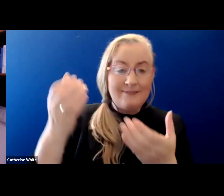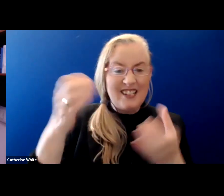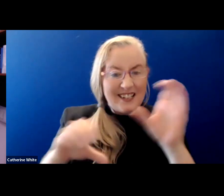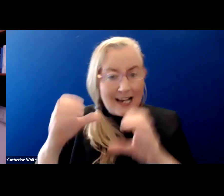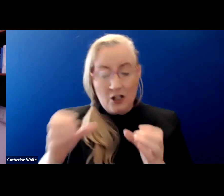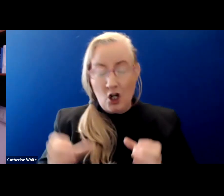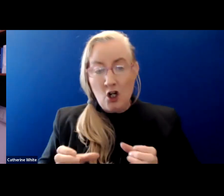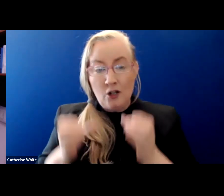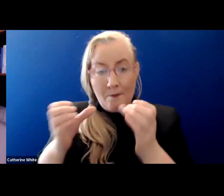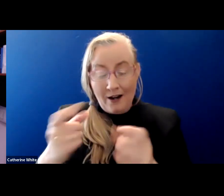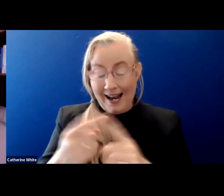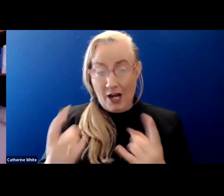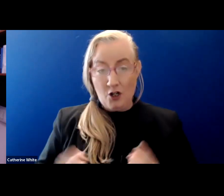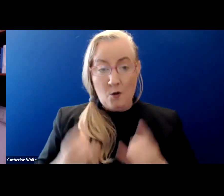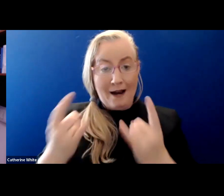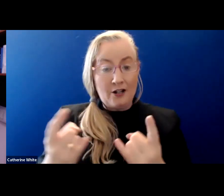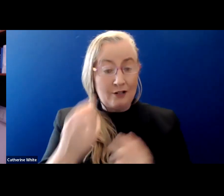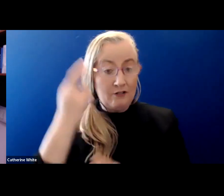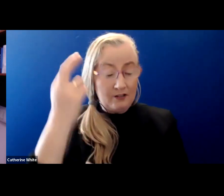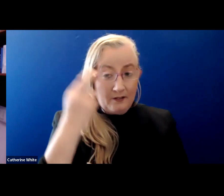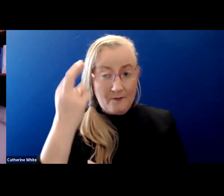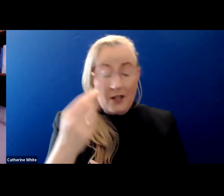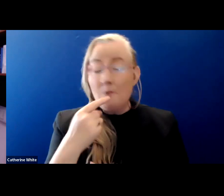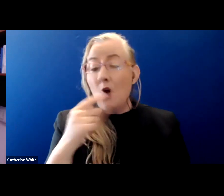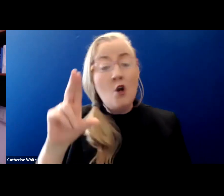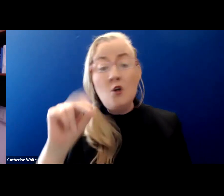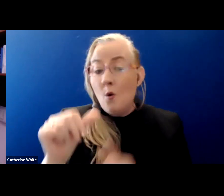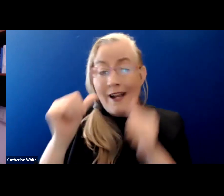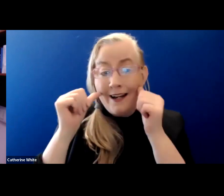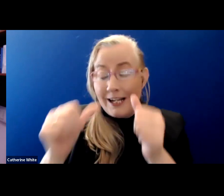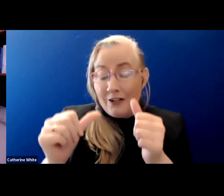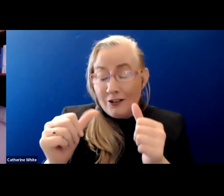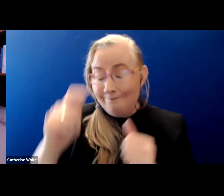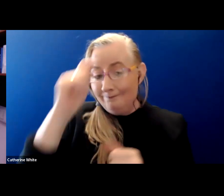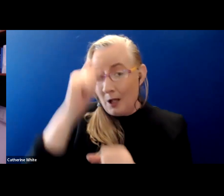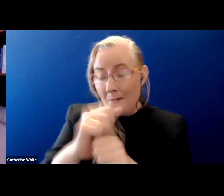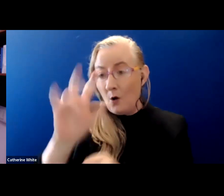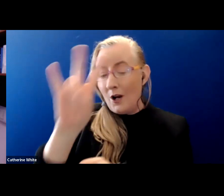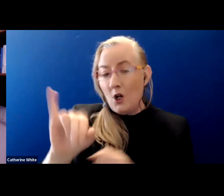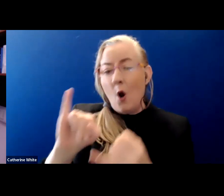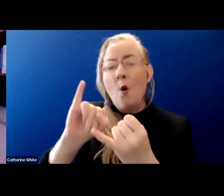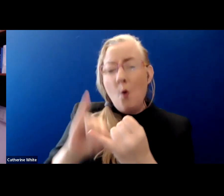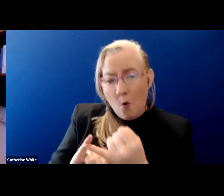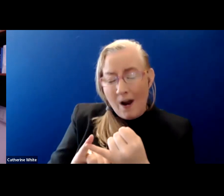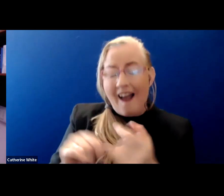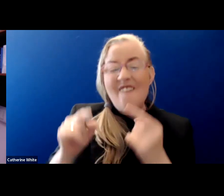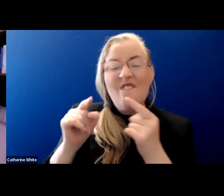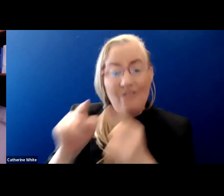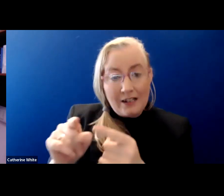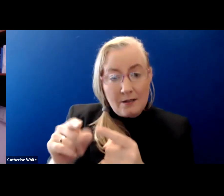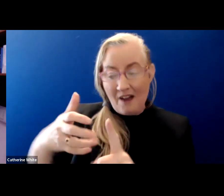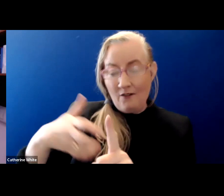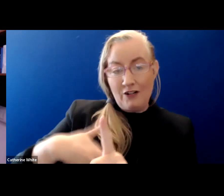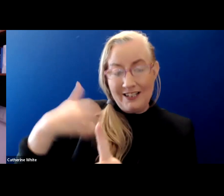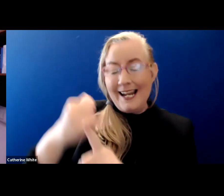charitable and humanitarian purposes. Now, no attention was given to the question of who constitutes a victim of aggression in